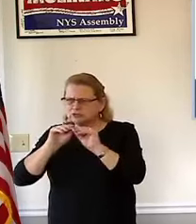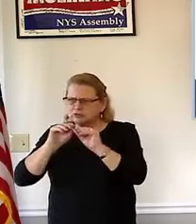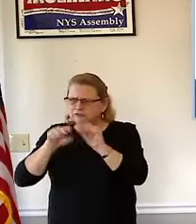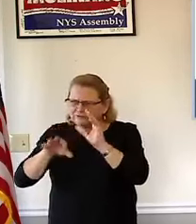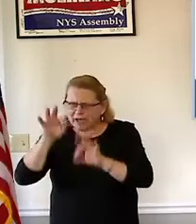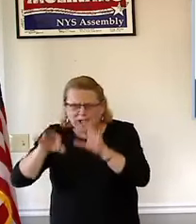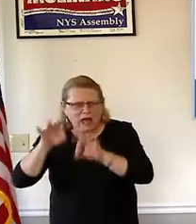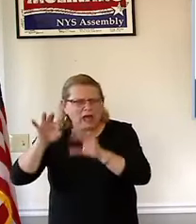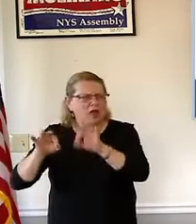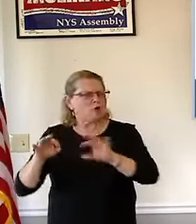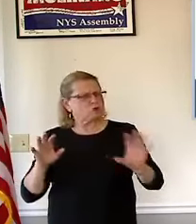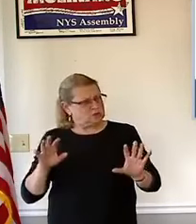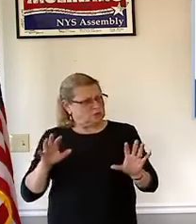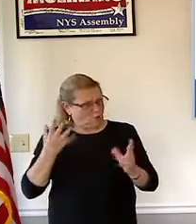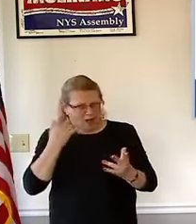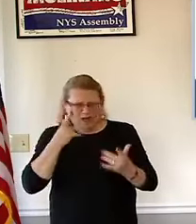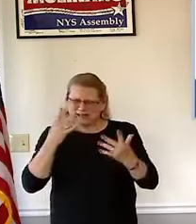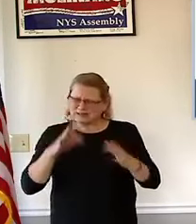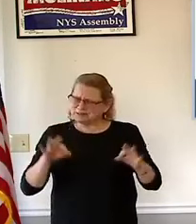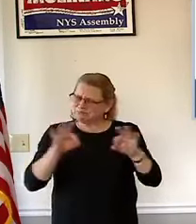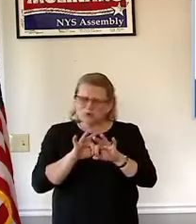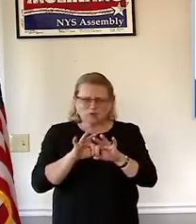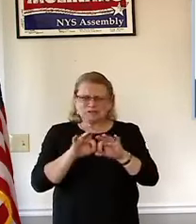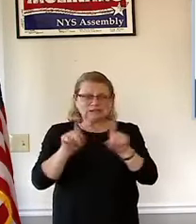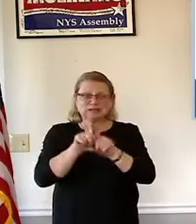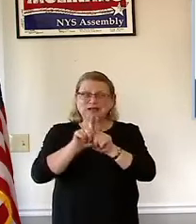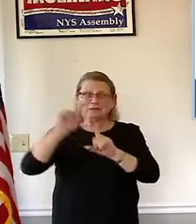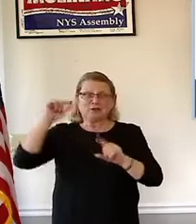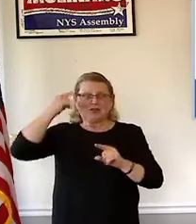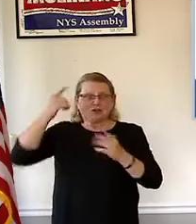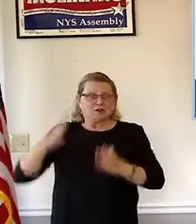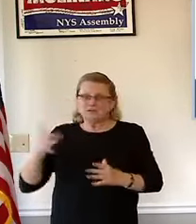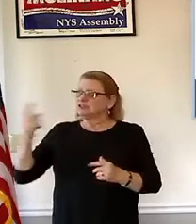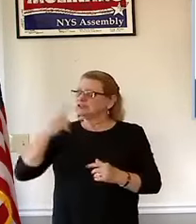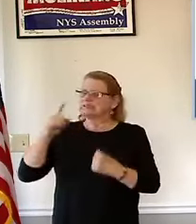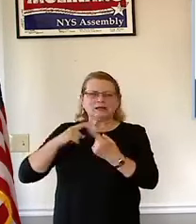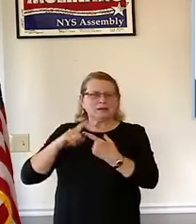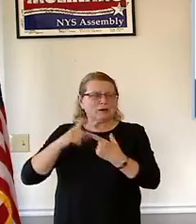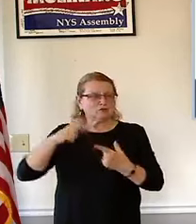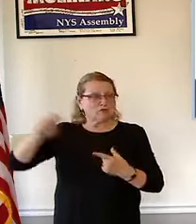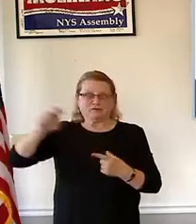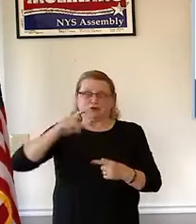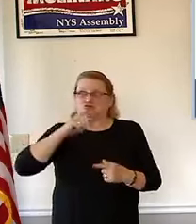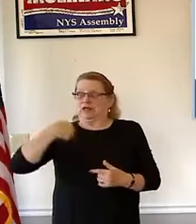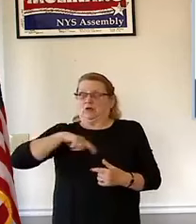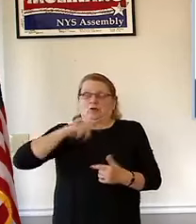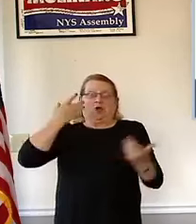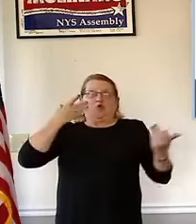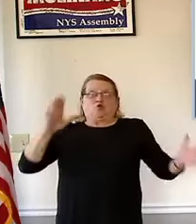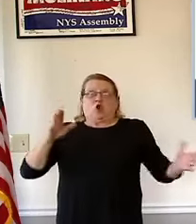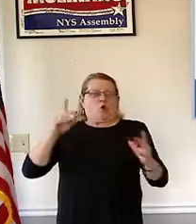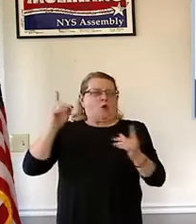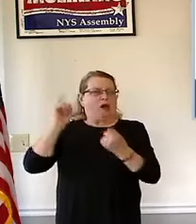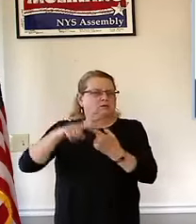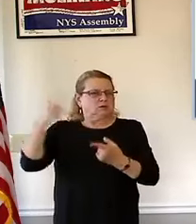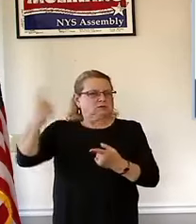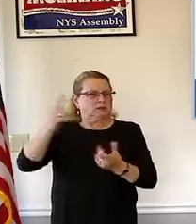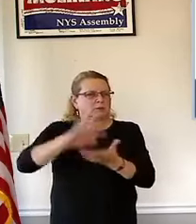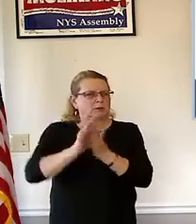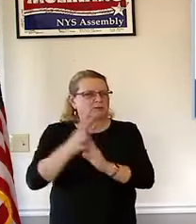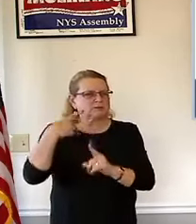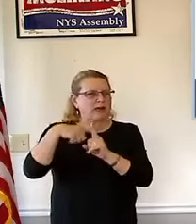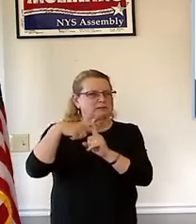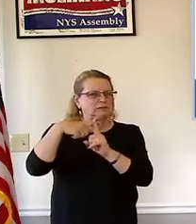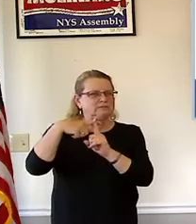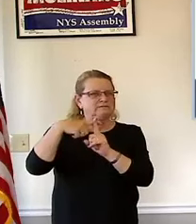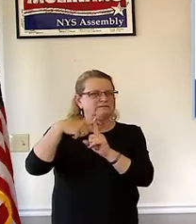actually important because just as with the governor's announcement regarding travel, we really don't know cases until they test positive, which is why testing